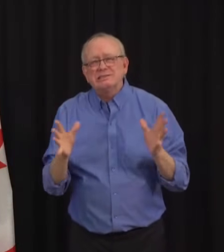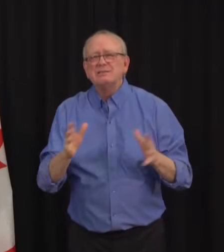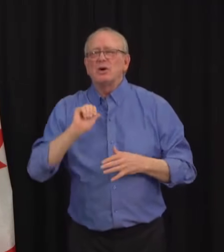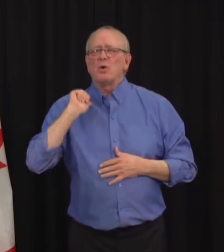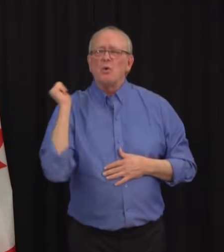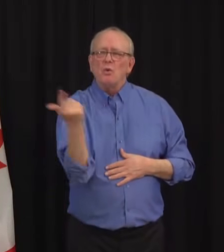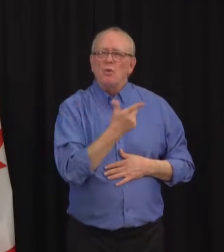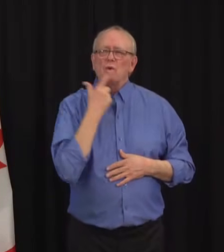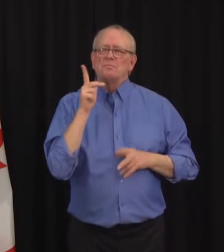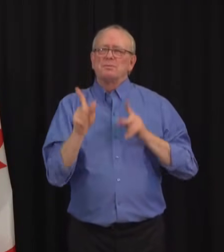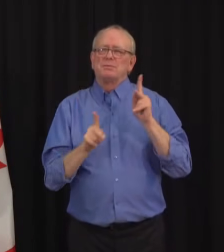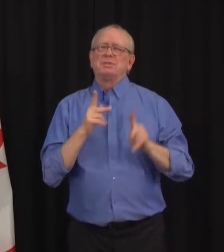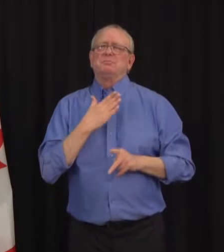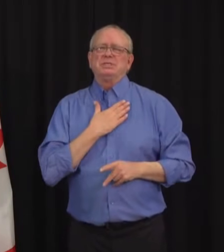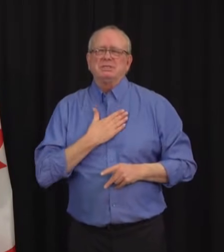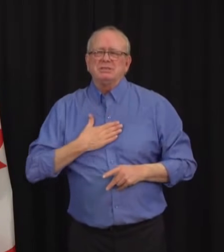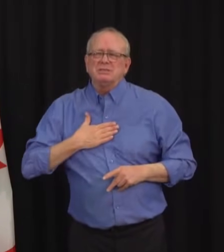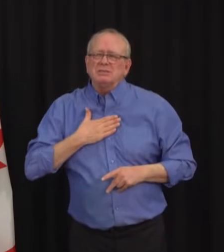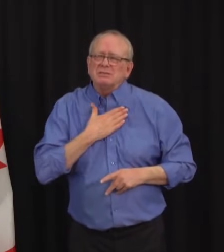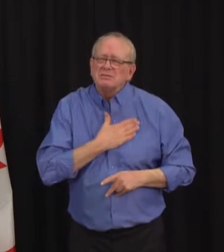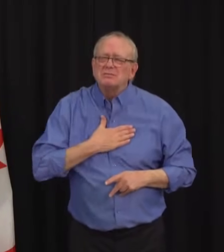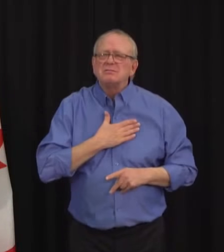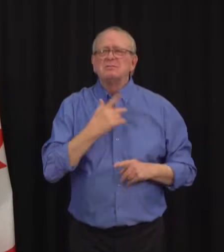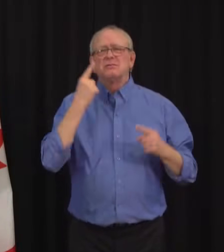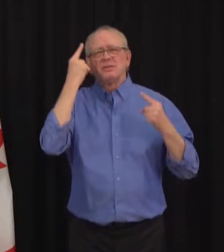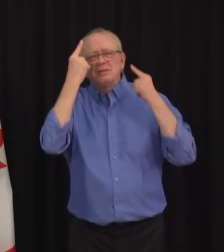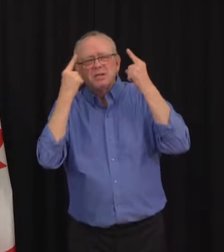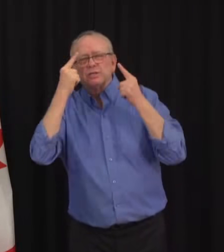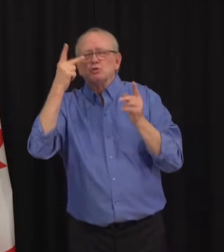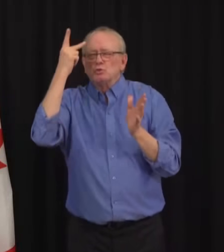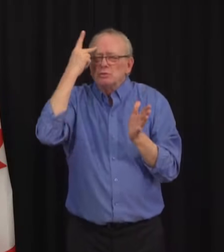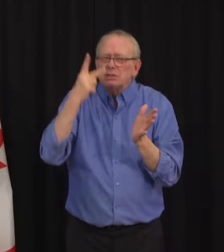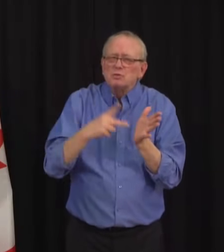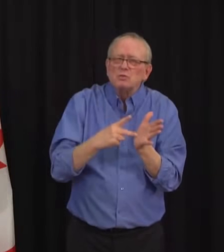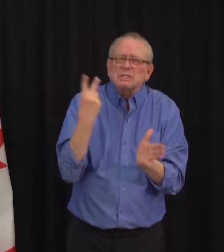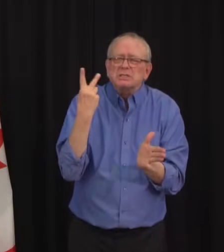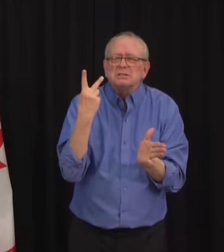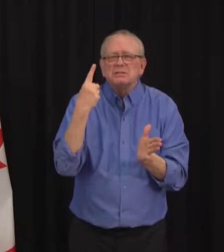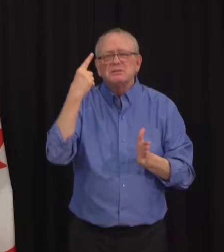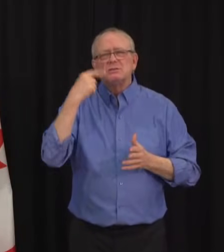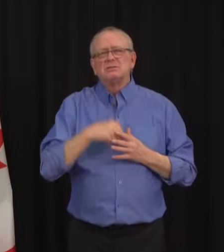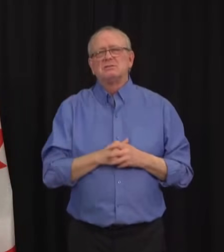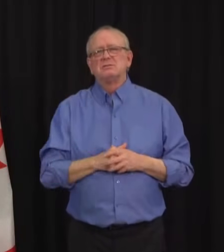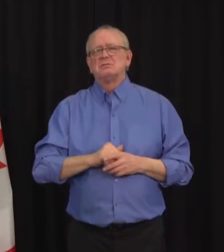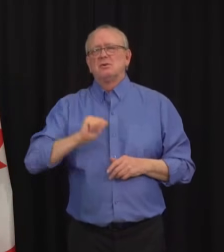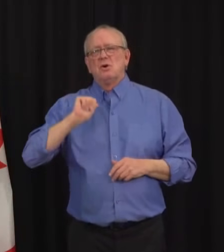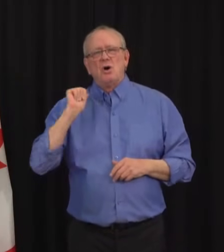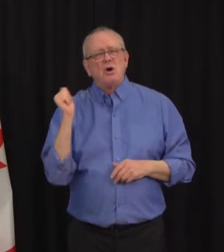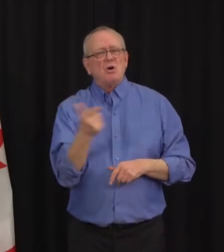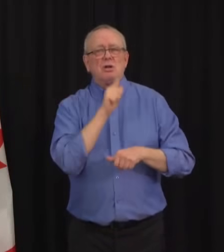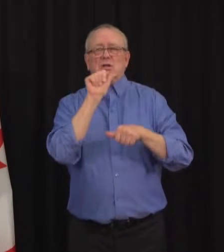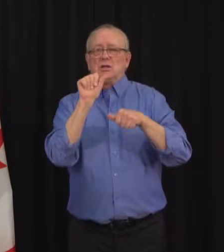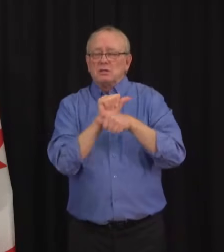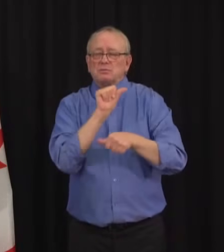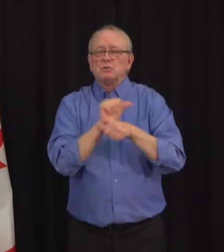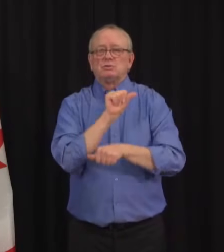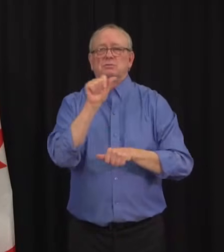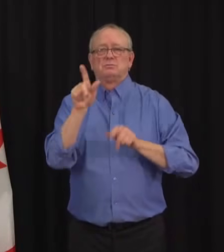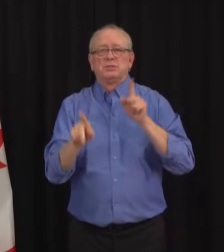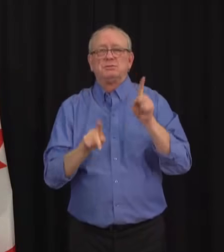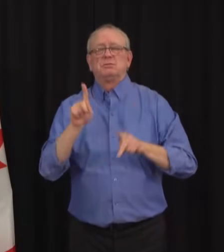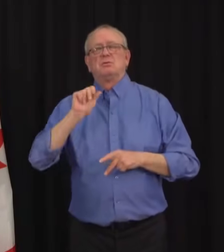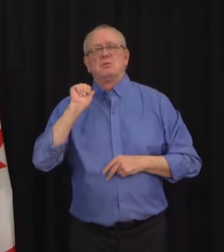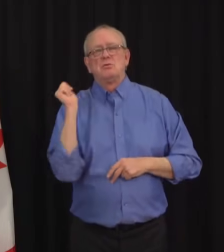spread. We are all Albertans, and as a province, we are all in this together. Thank you, and I'm happy to take